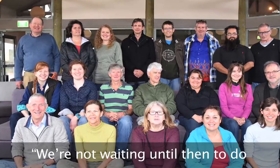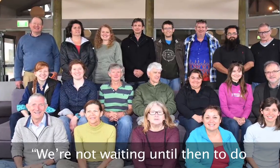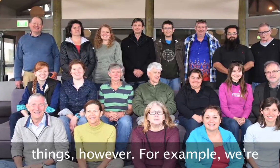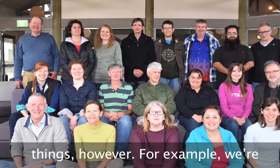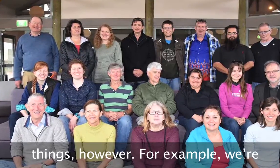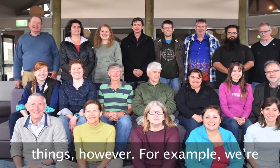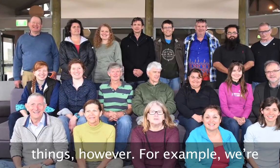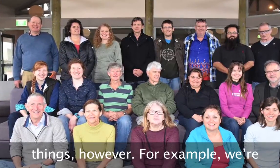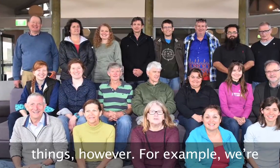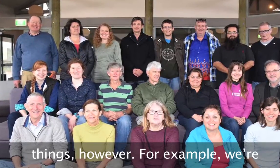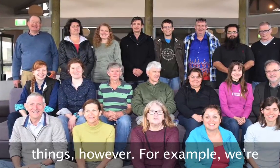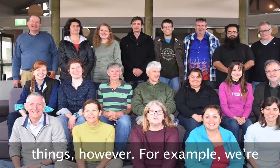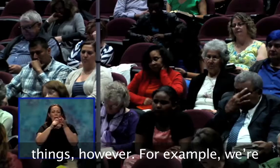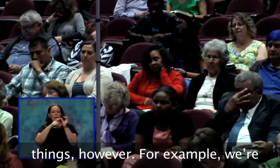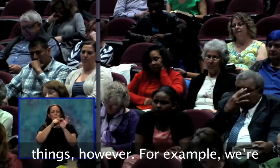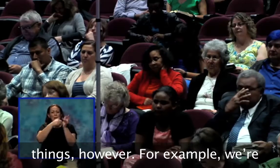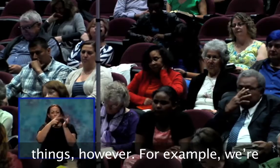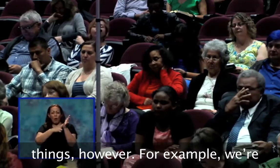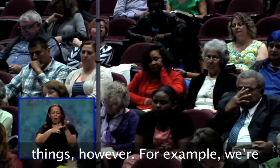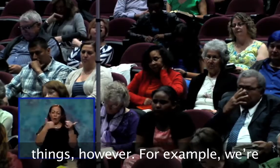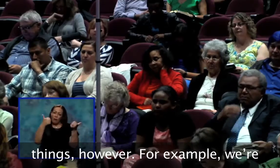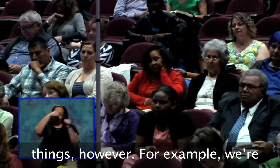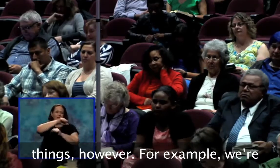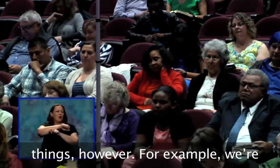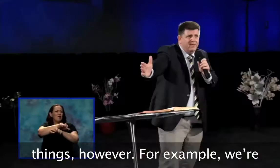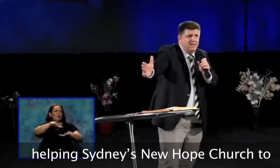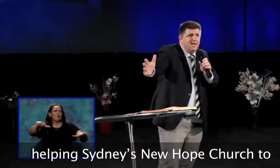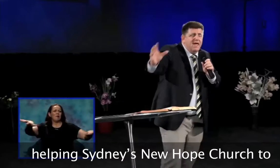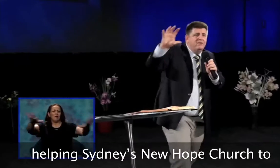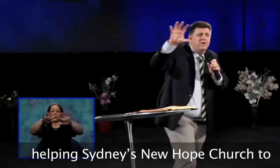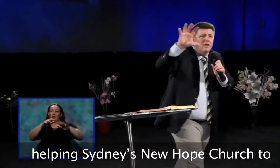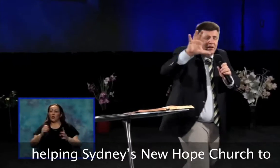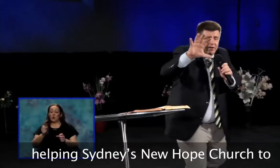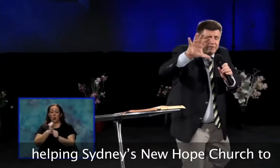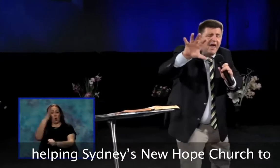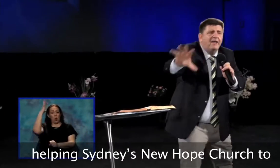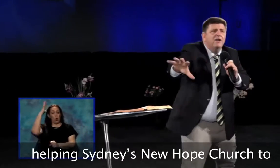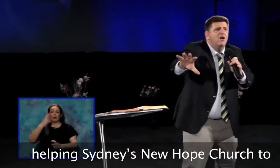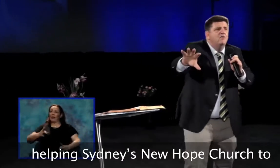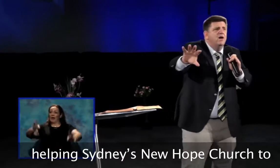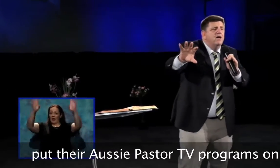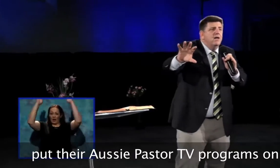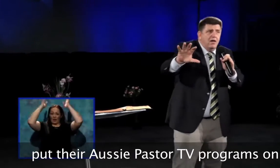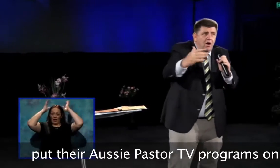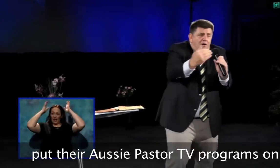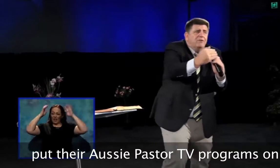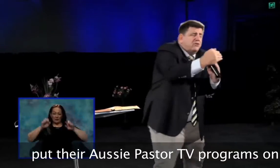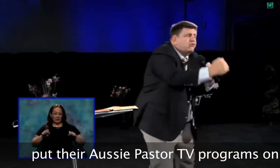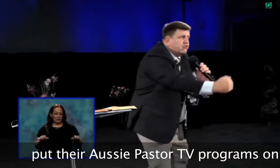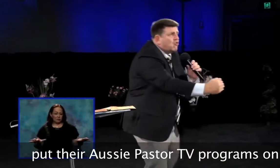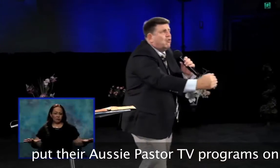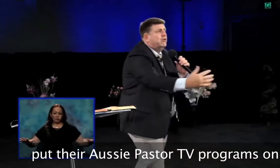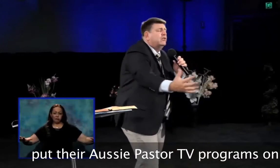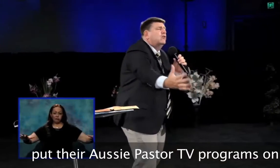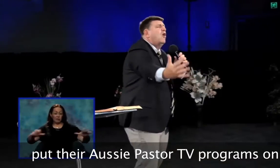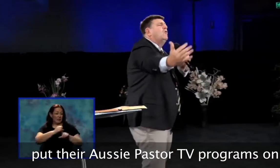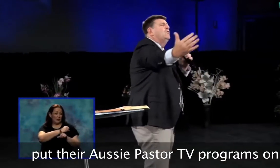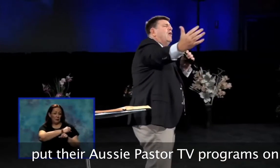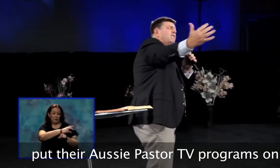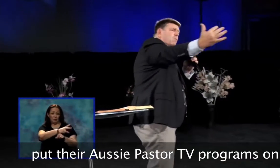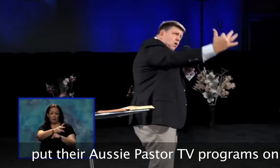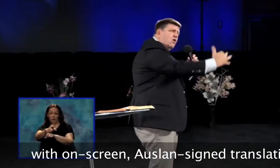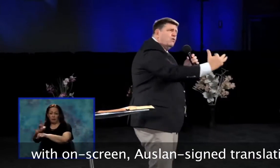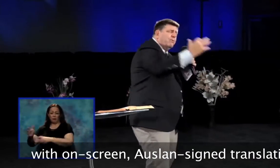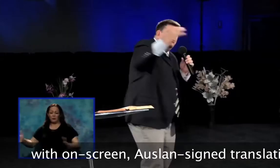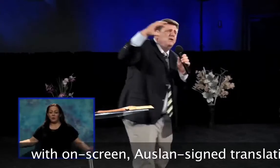then to do things, however. For example, we're helping Sydney's New Hope Church to put their Aussie Pastor TV